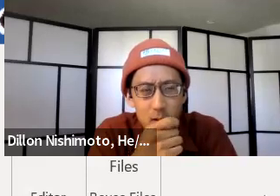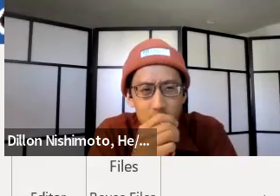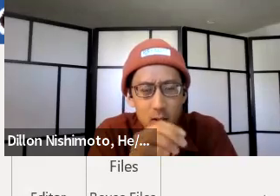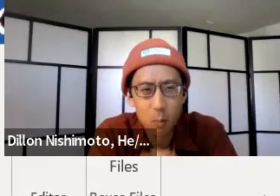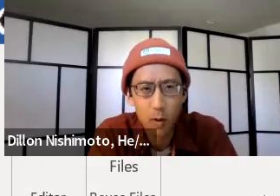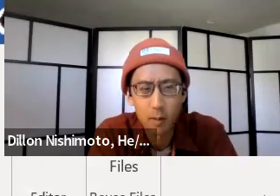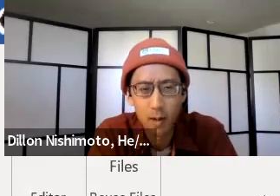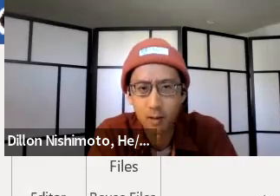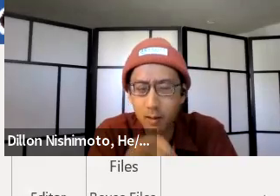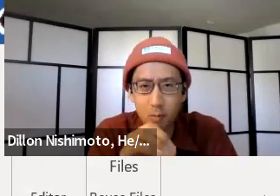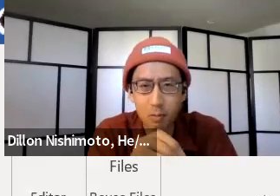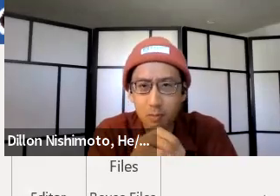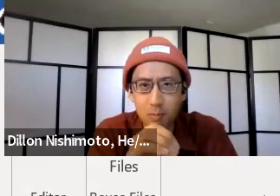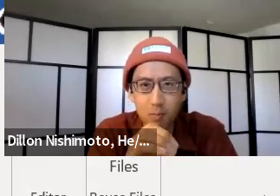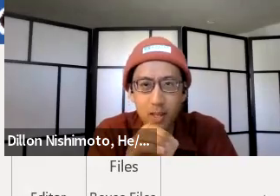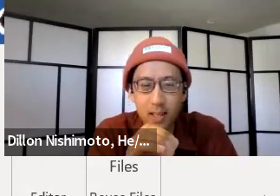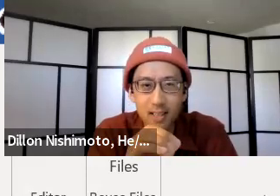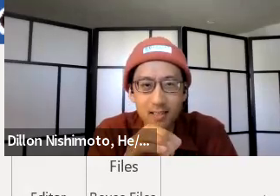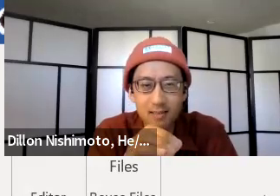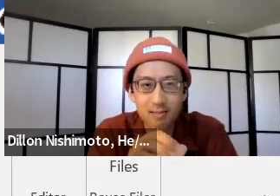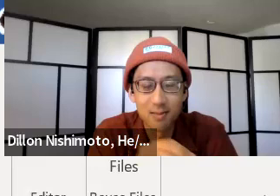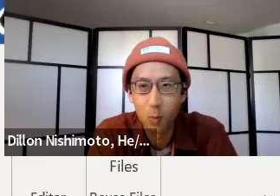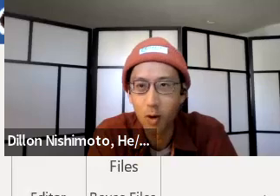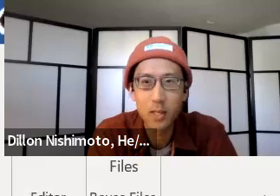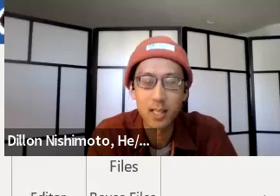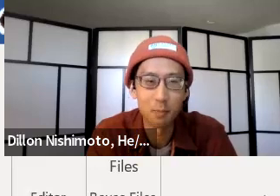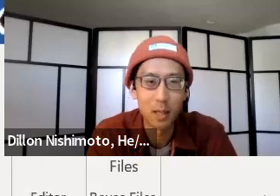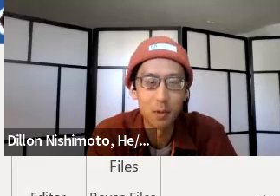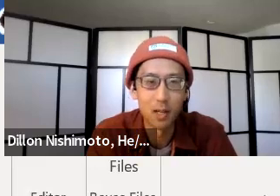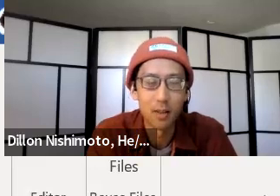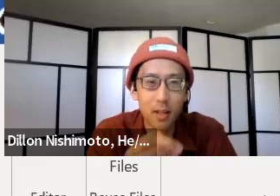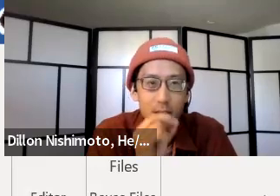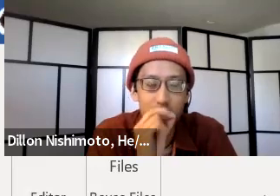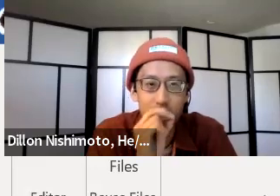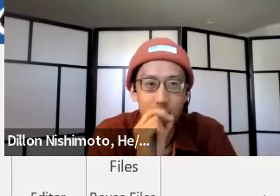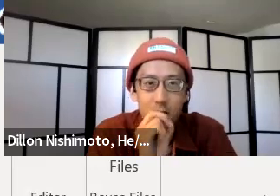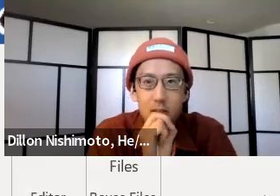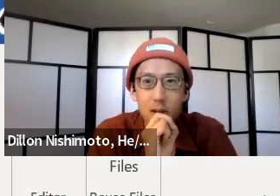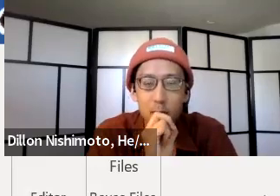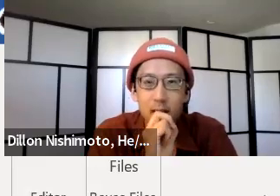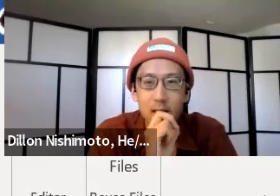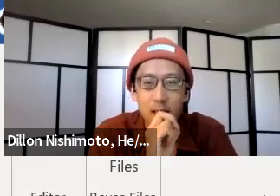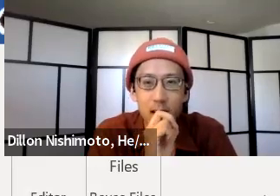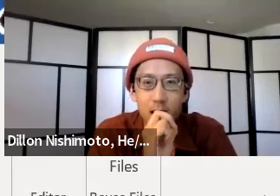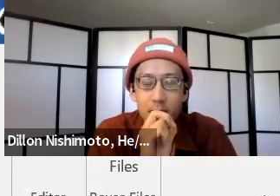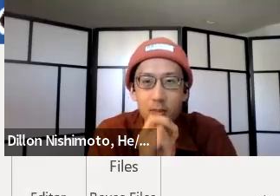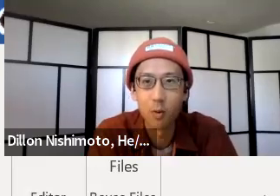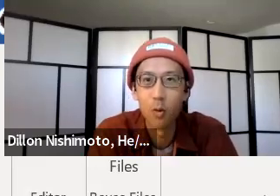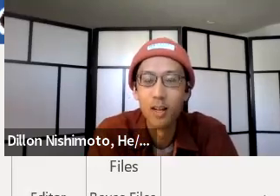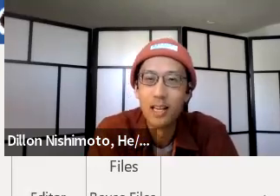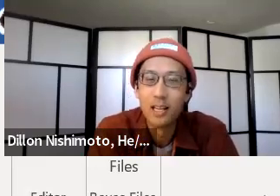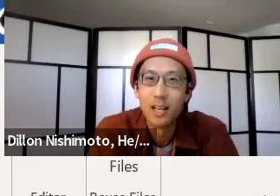Ron's point about like, well, where do we send people, and then the determination